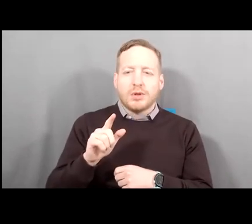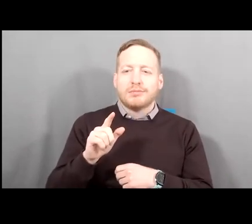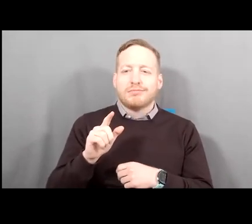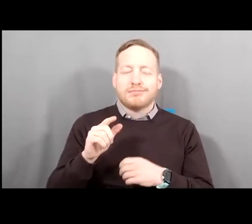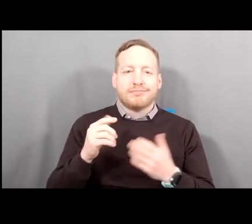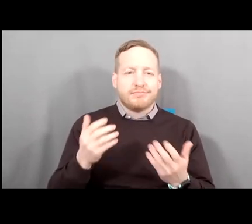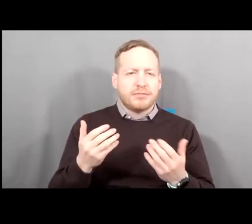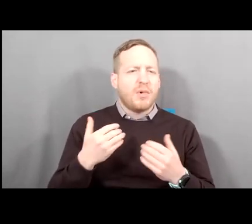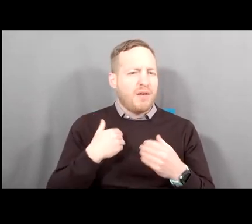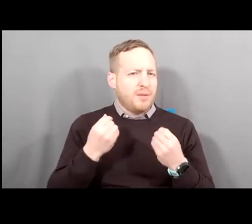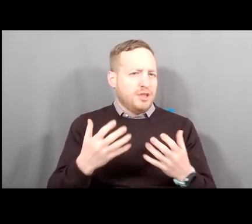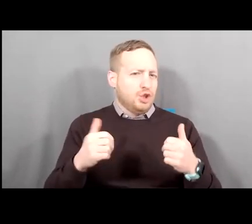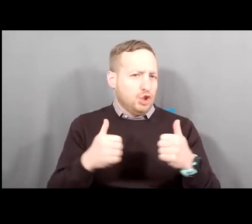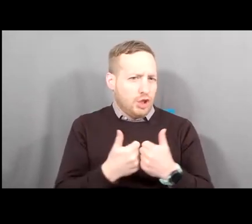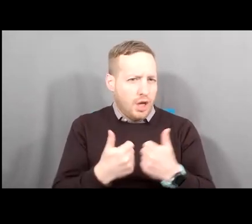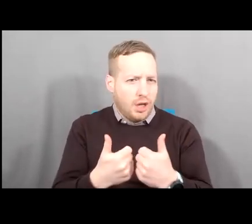This year, 2021,